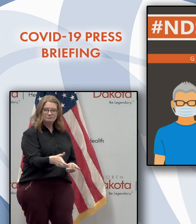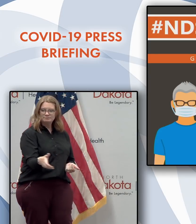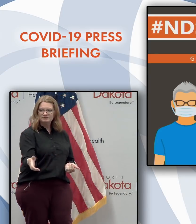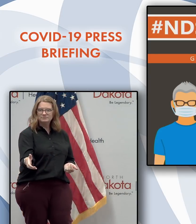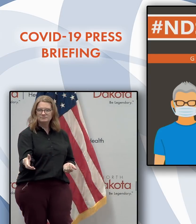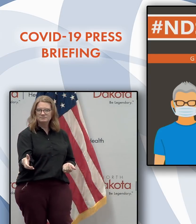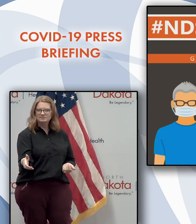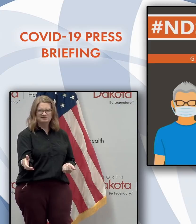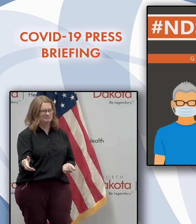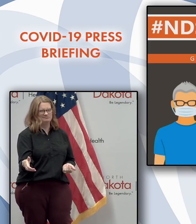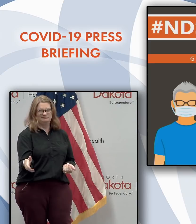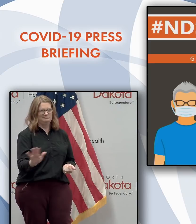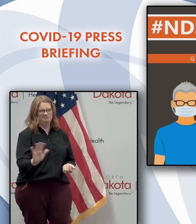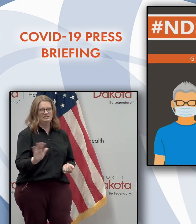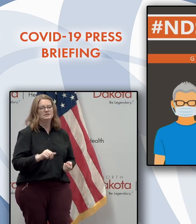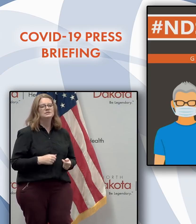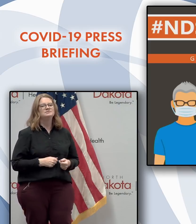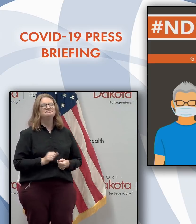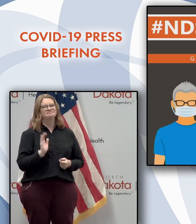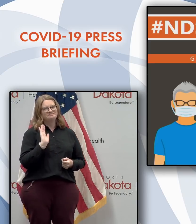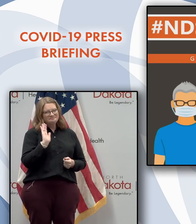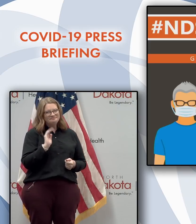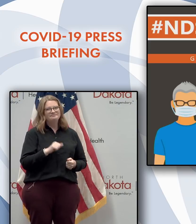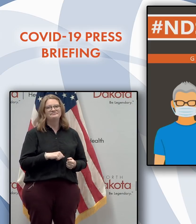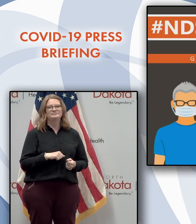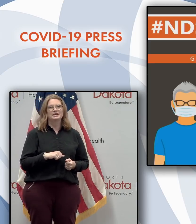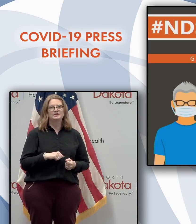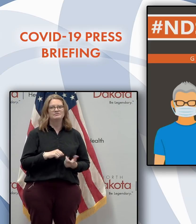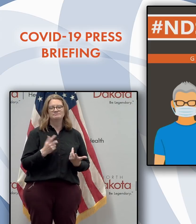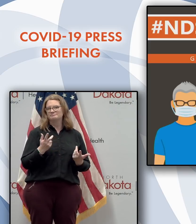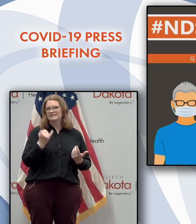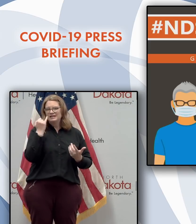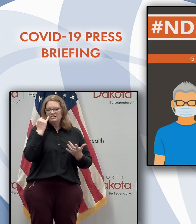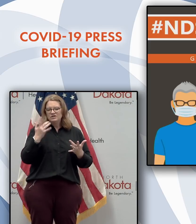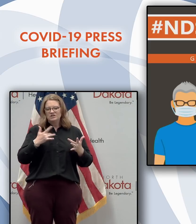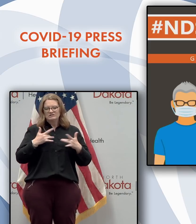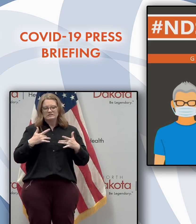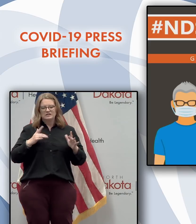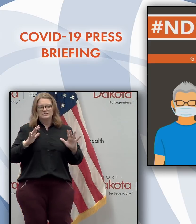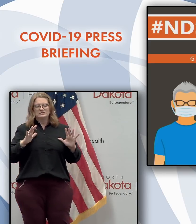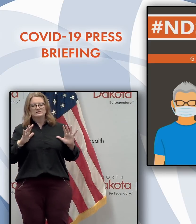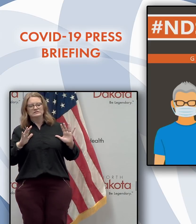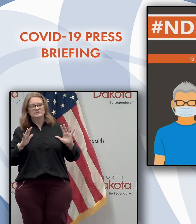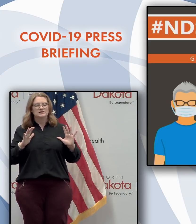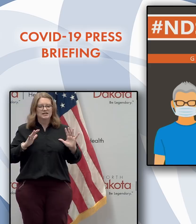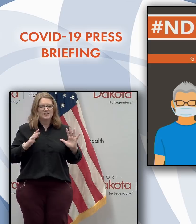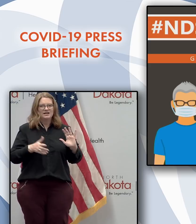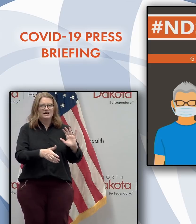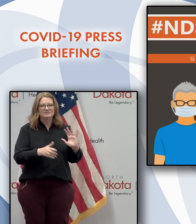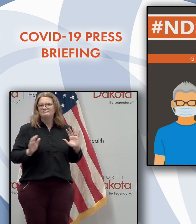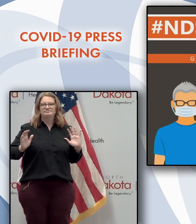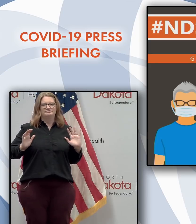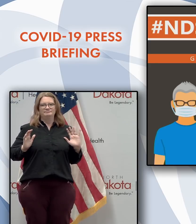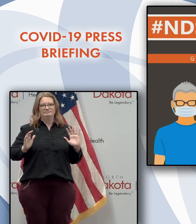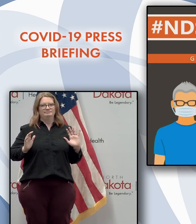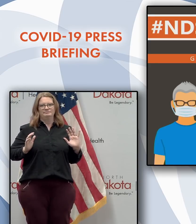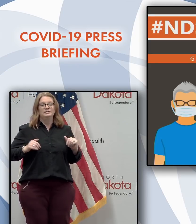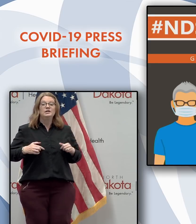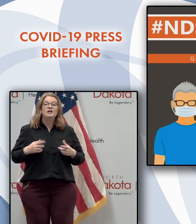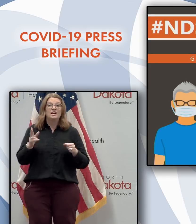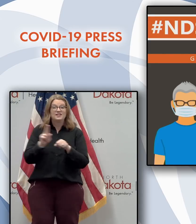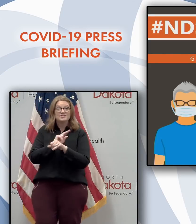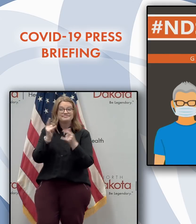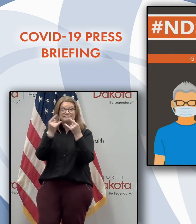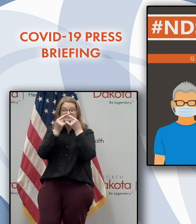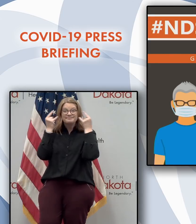good idea if you've got any concerns about the situation that you're in. And then again, wearing masks when appropriate, and